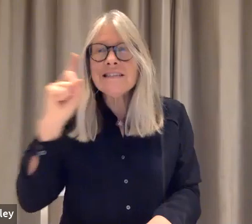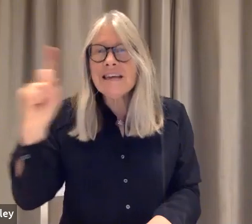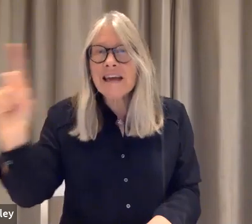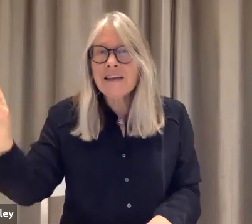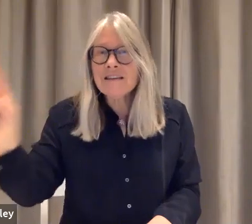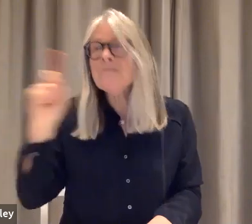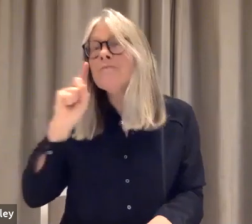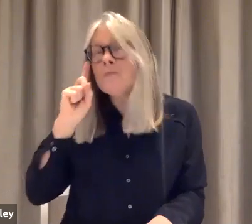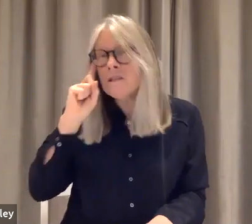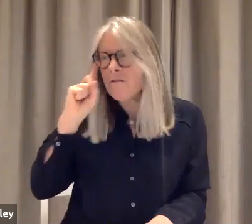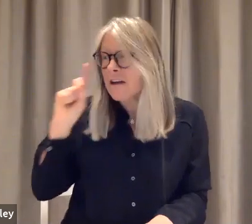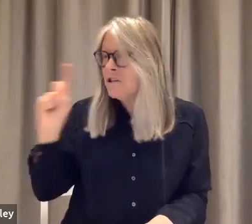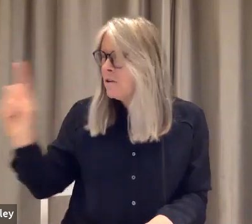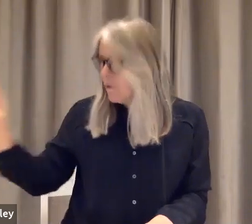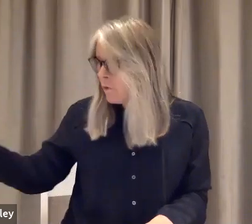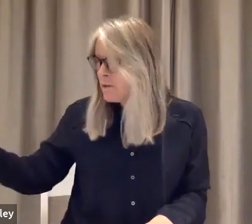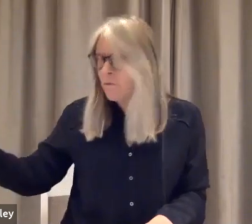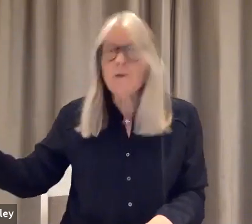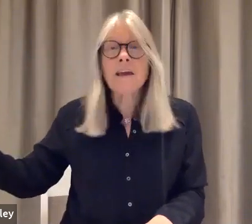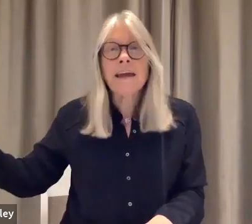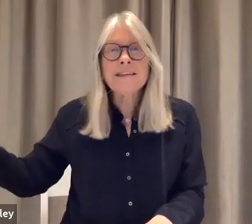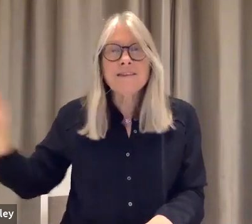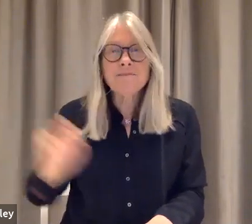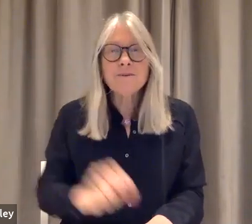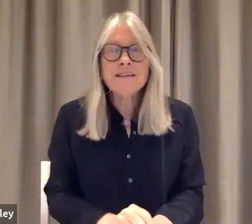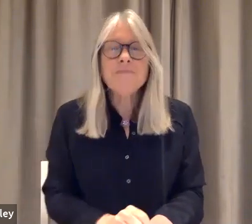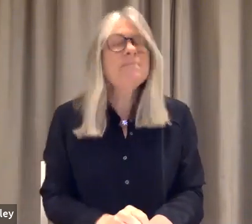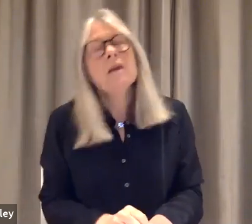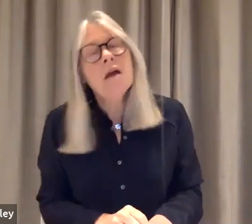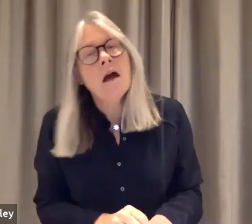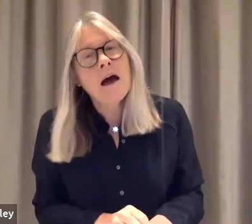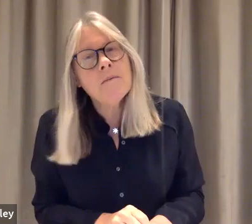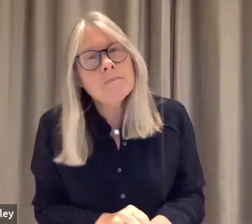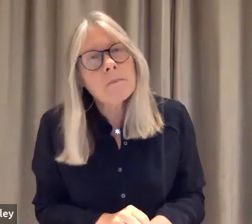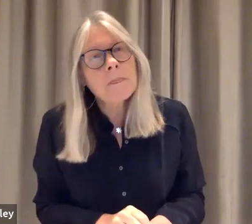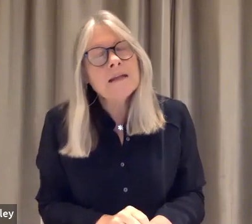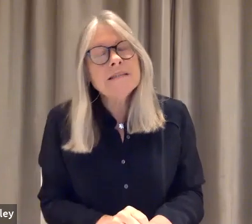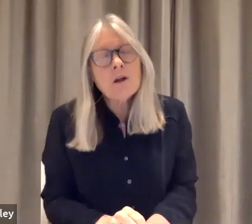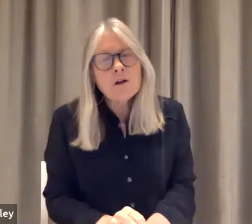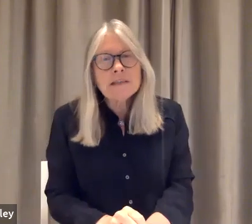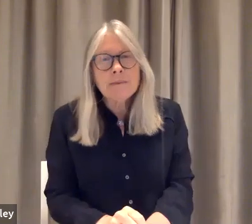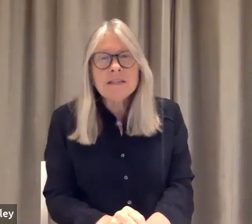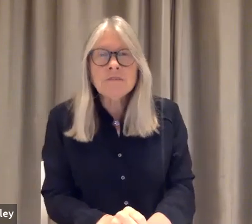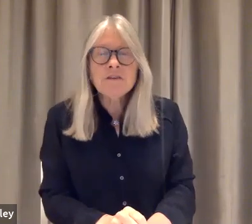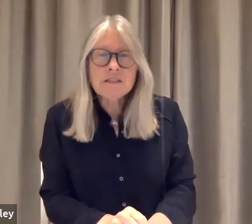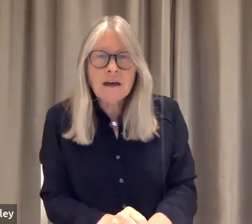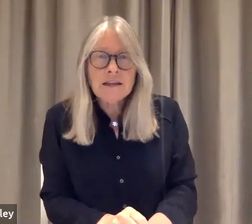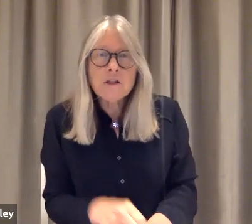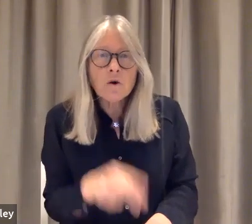see, and then the direction, of course, of what you're looking at is really important. A similar concept, but a different sign is look, which